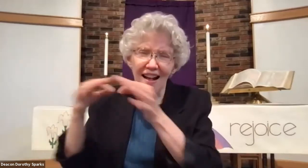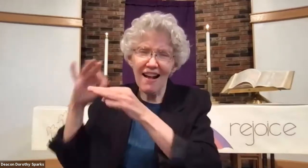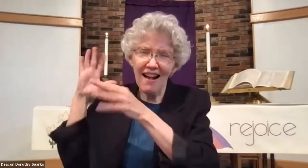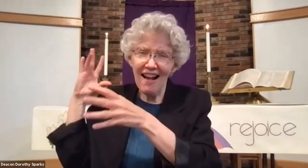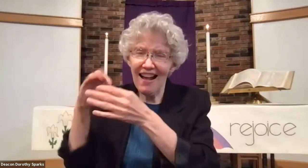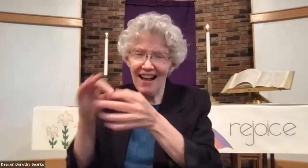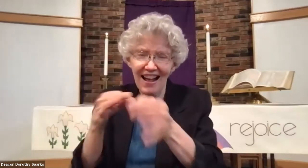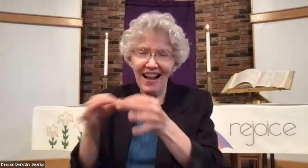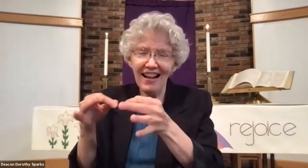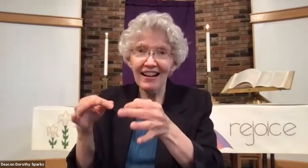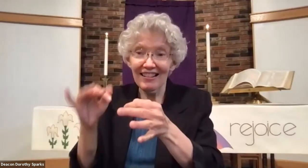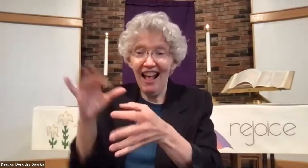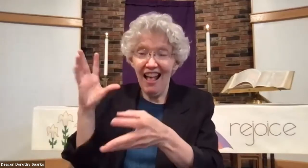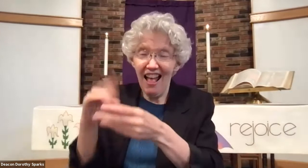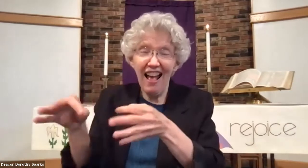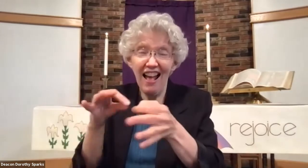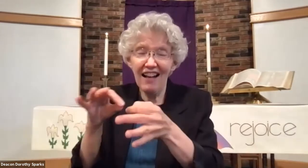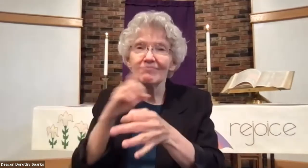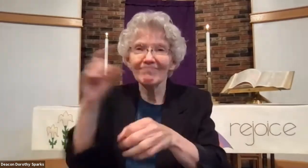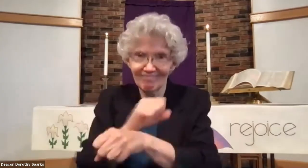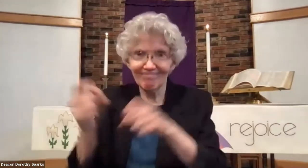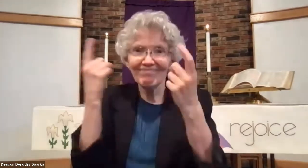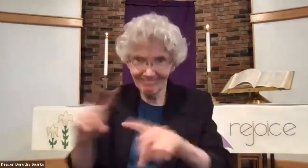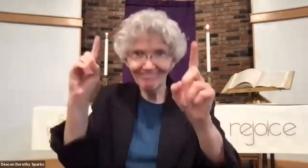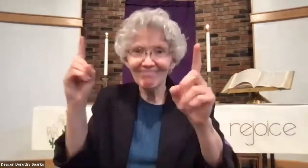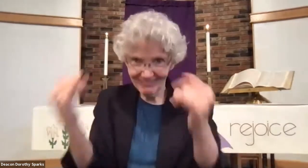and in the Psalms had to happen."